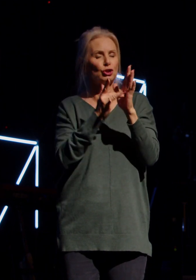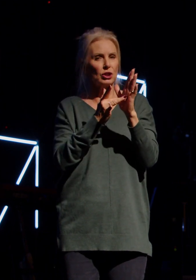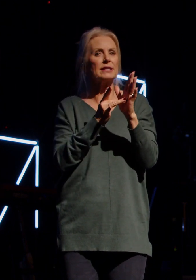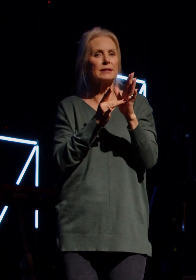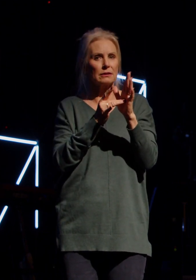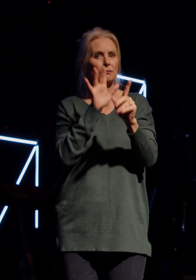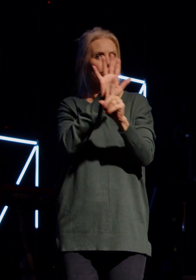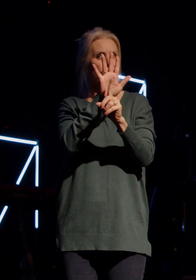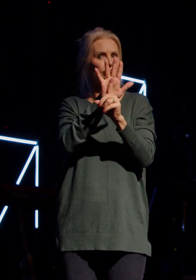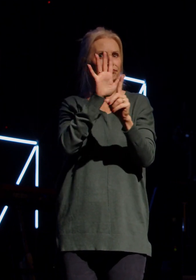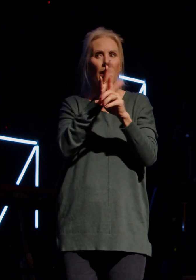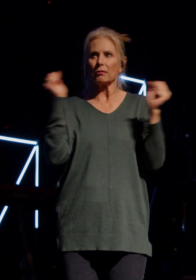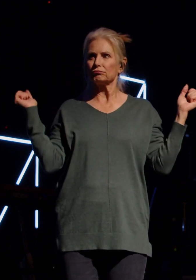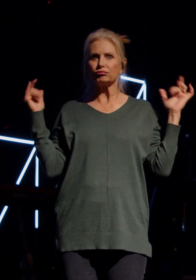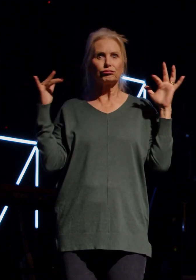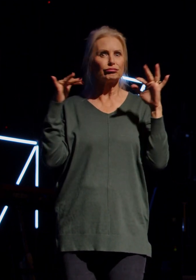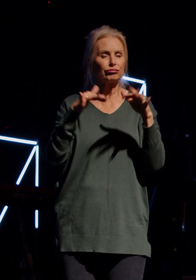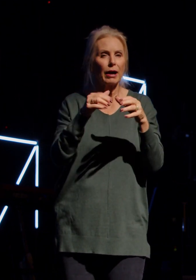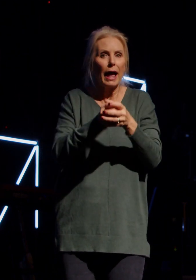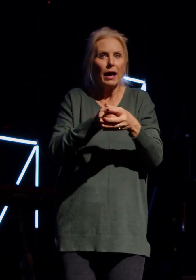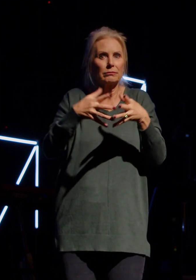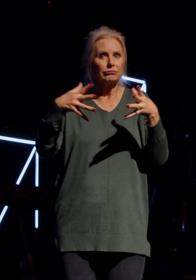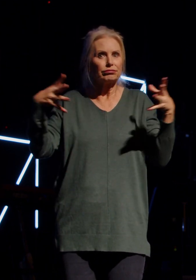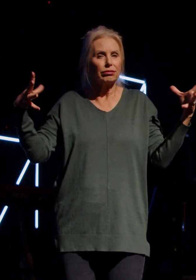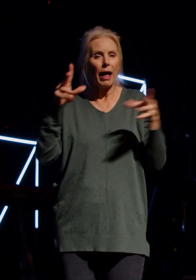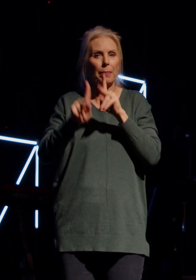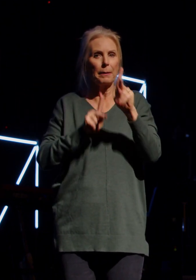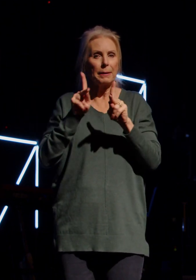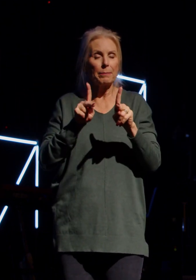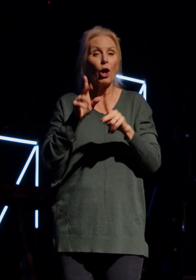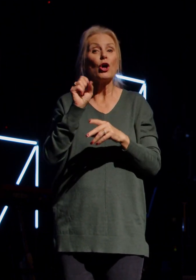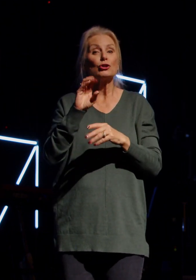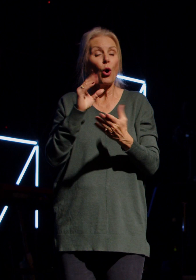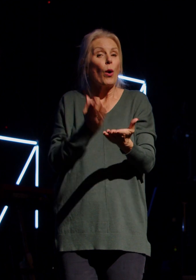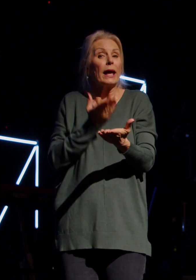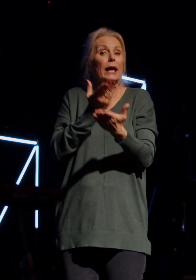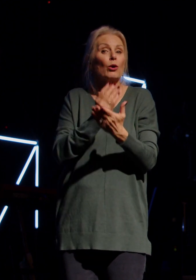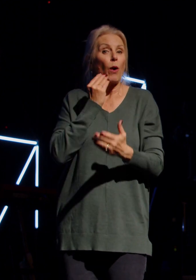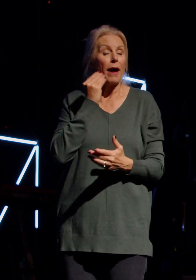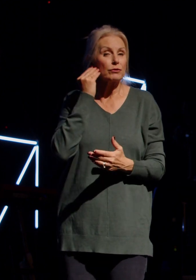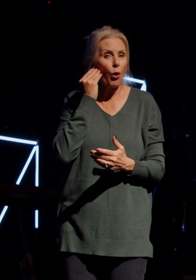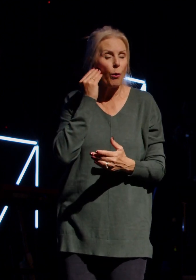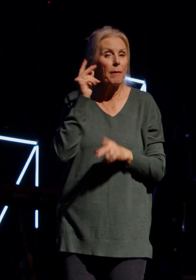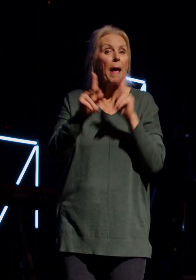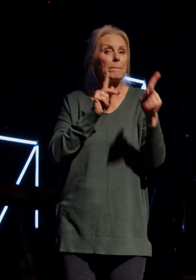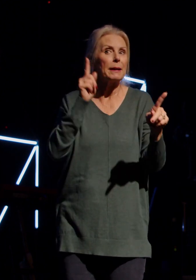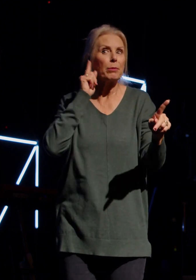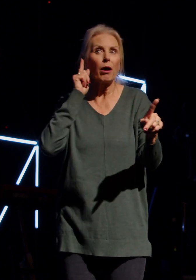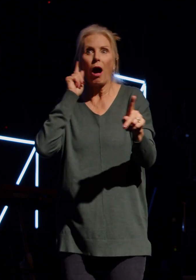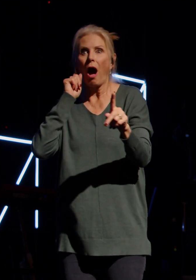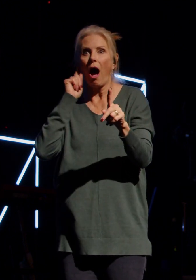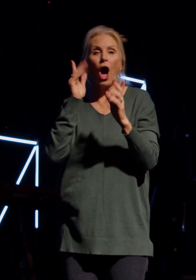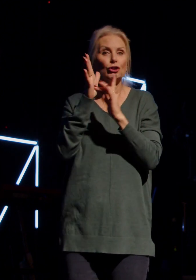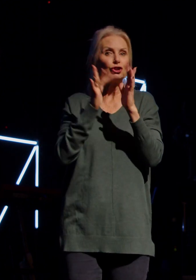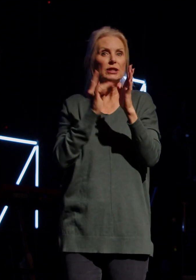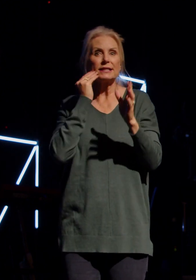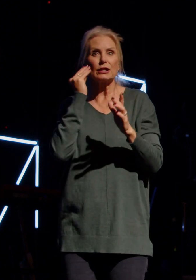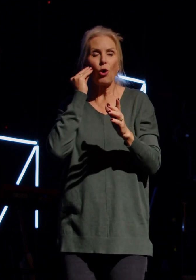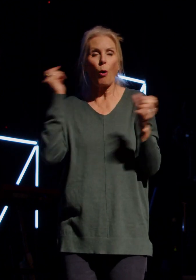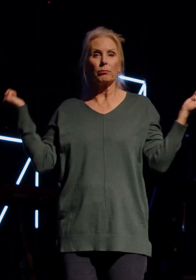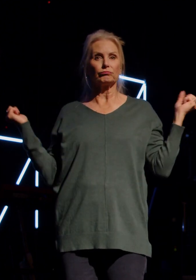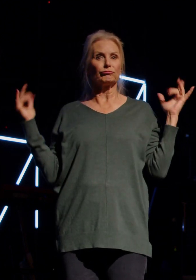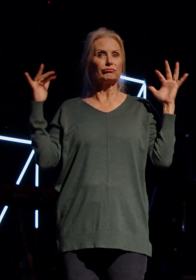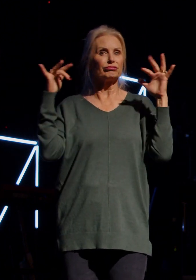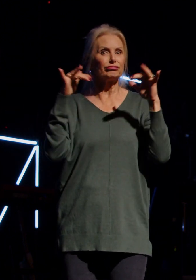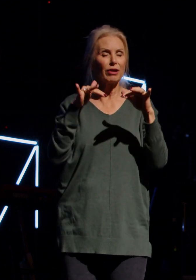right from the beginning of his ministry. It grew fast. So he comes home. People found out. They gathered in such large numbers that there